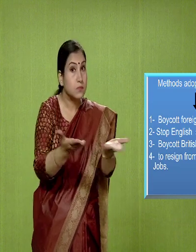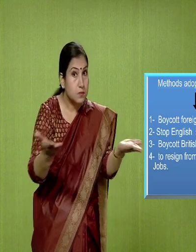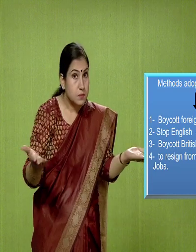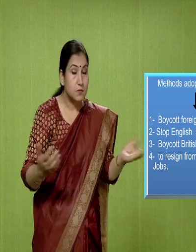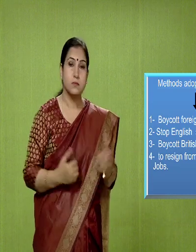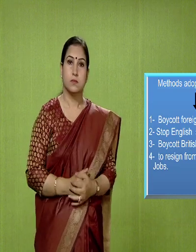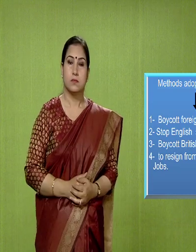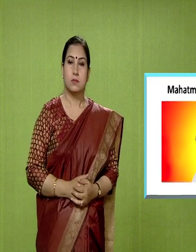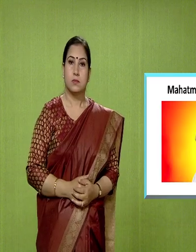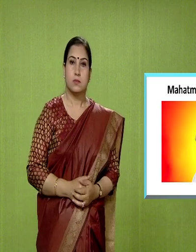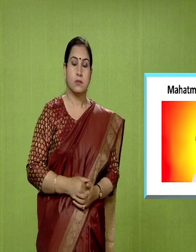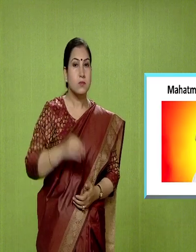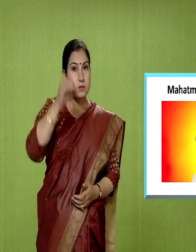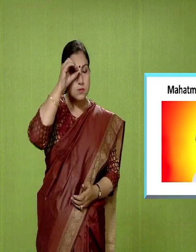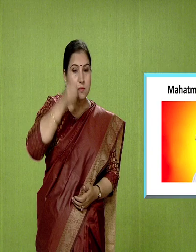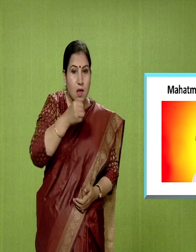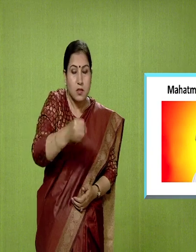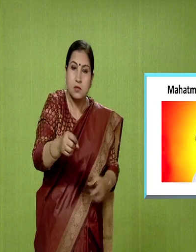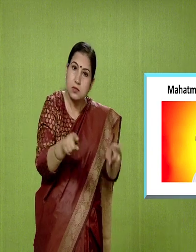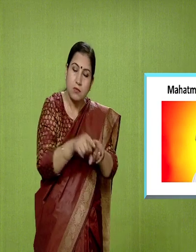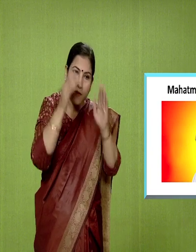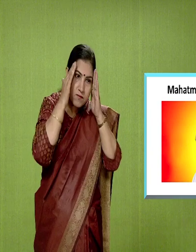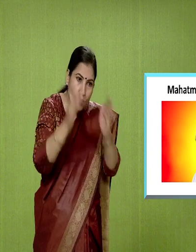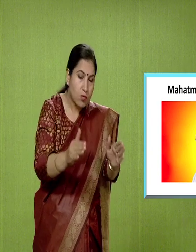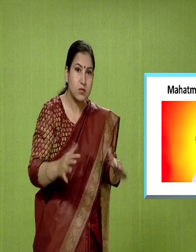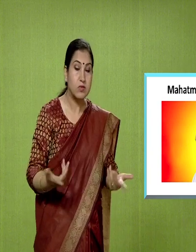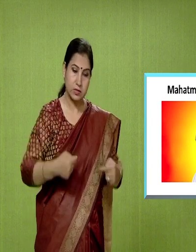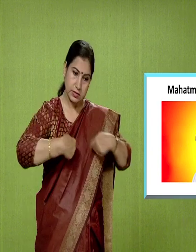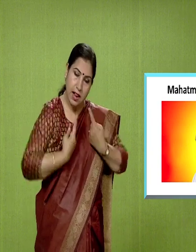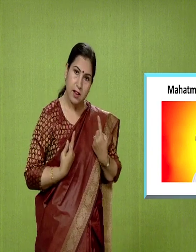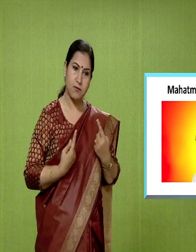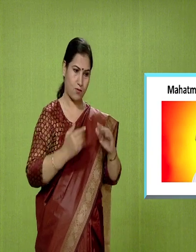Learners, Gandhiji also focused on the use of Swadeshi